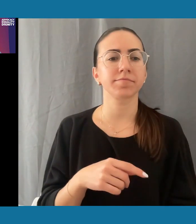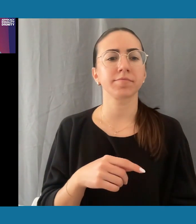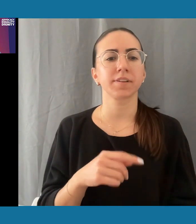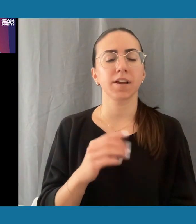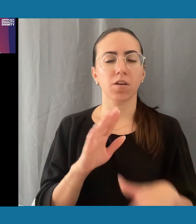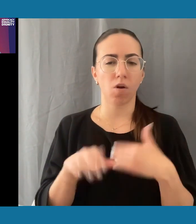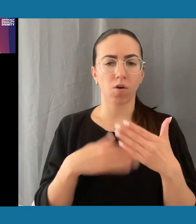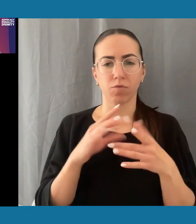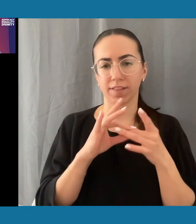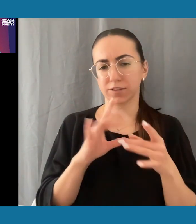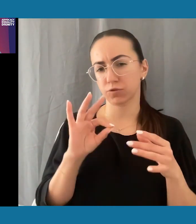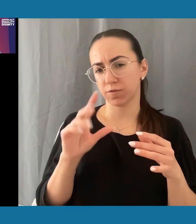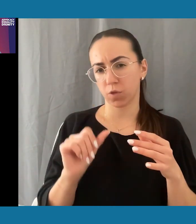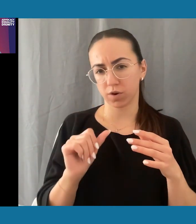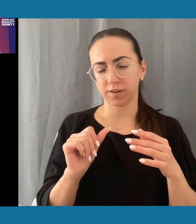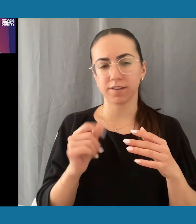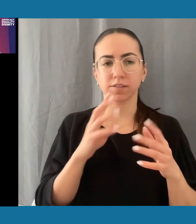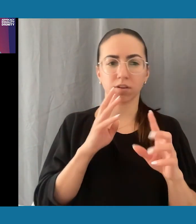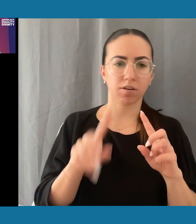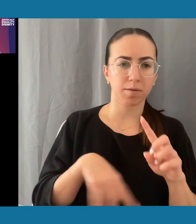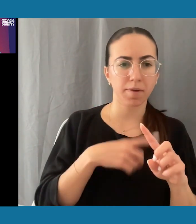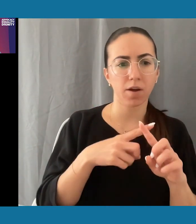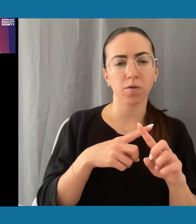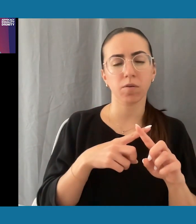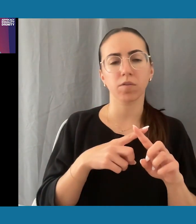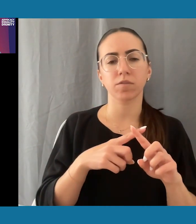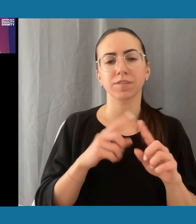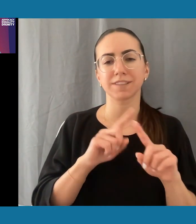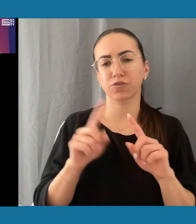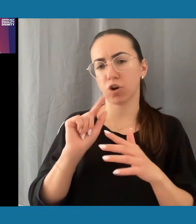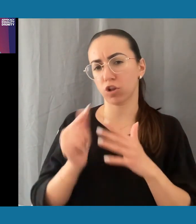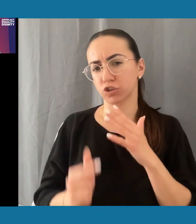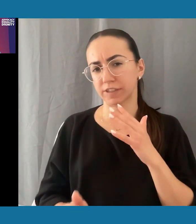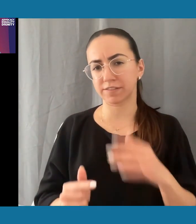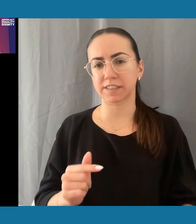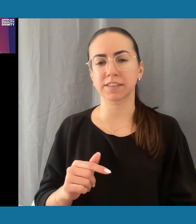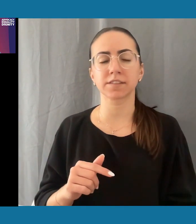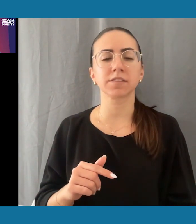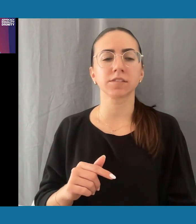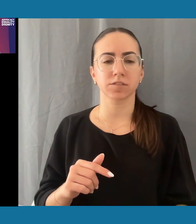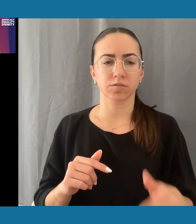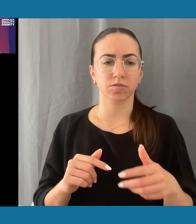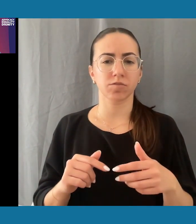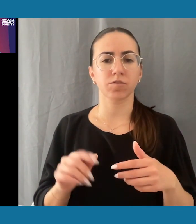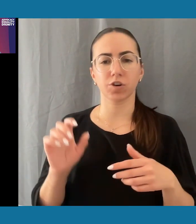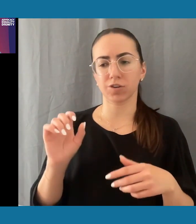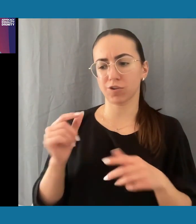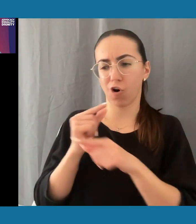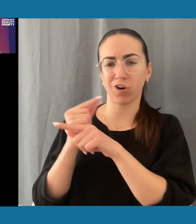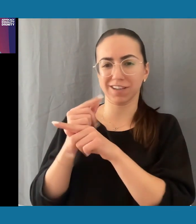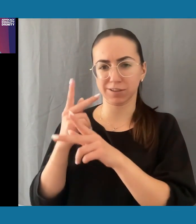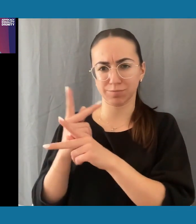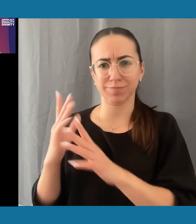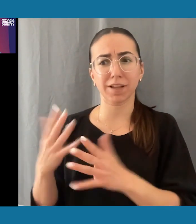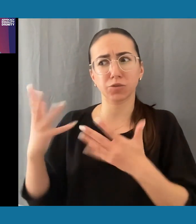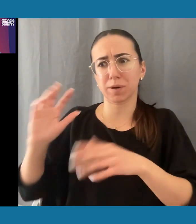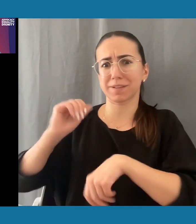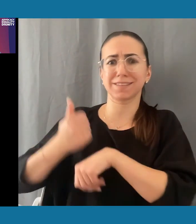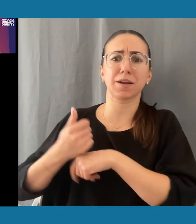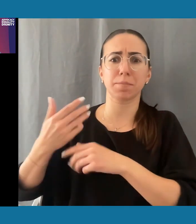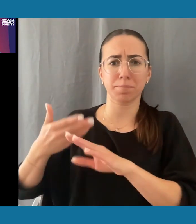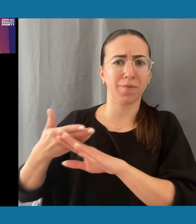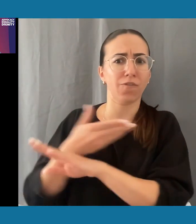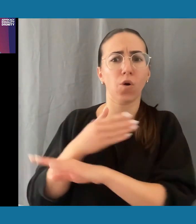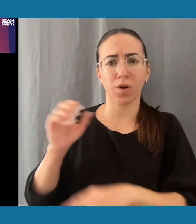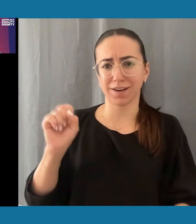Florida statutes that talk about alternatives to guardianship, and those have been in place well before we were talking